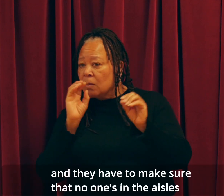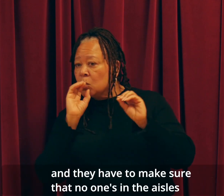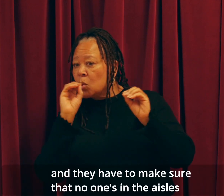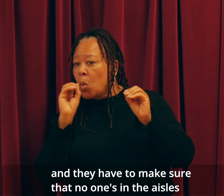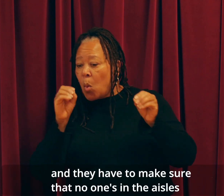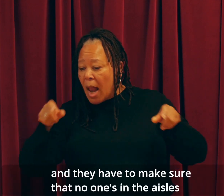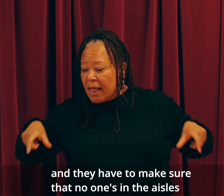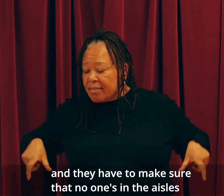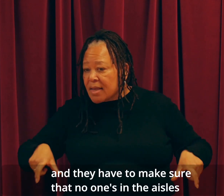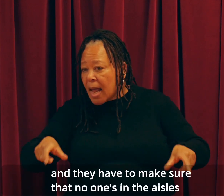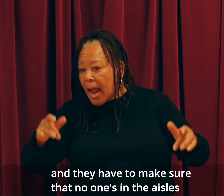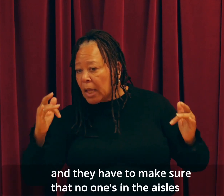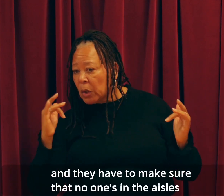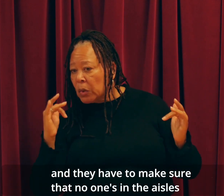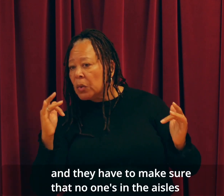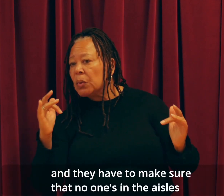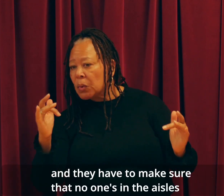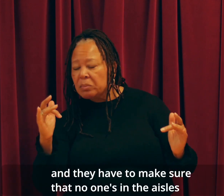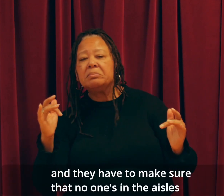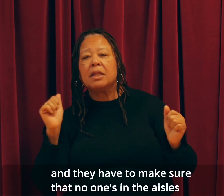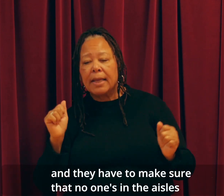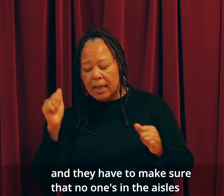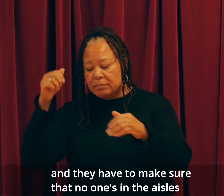And they have to make sure that there's no one's in the aisles